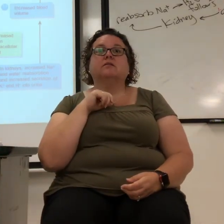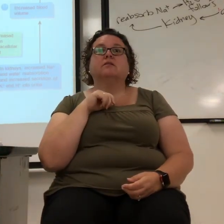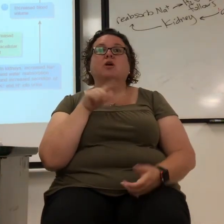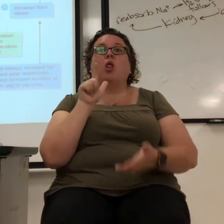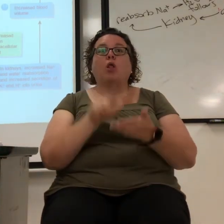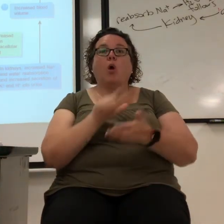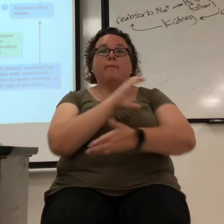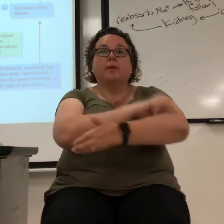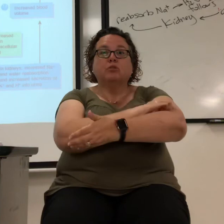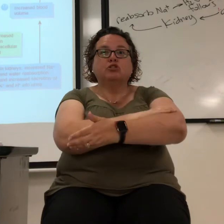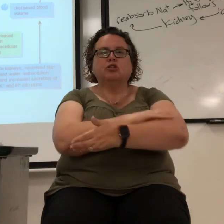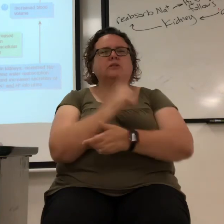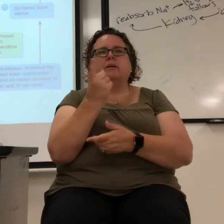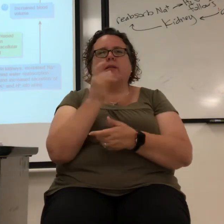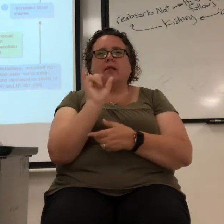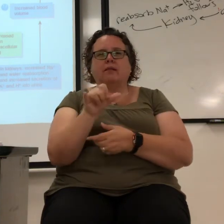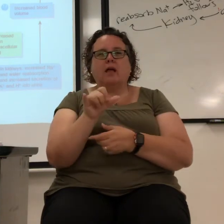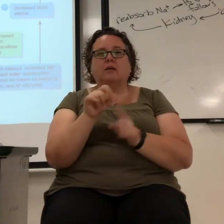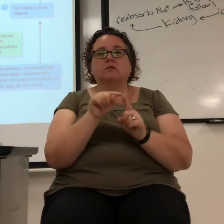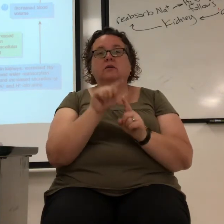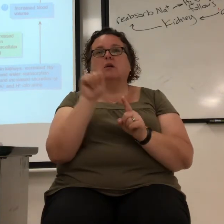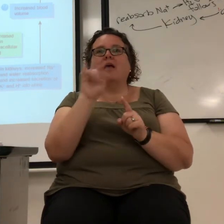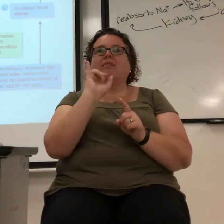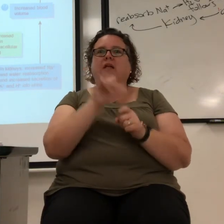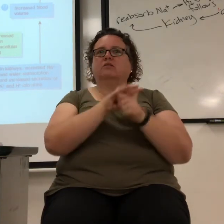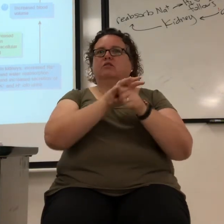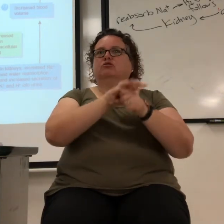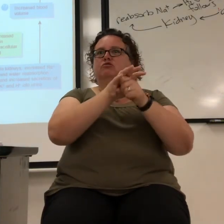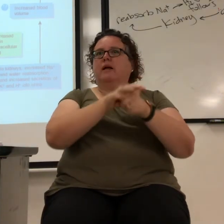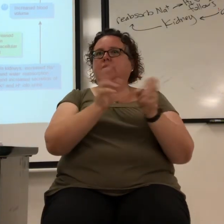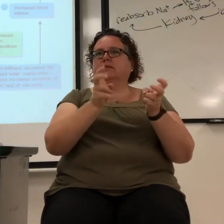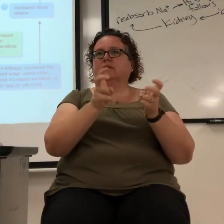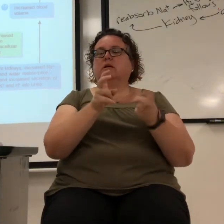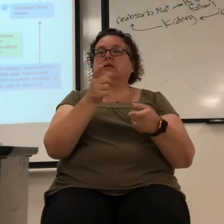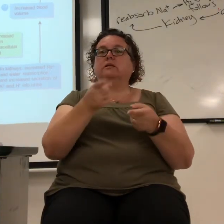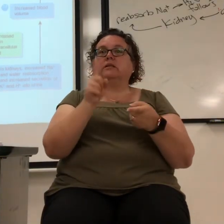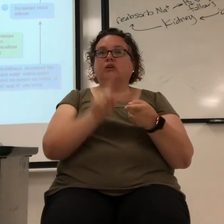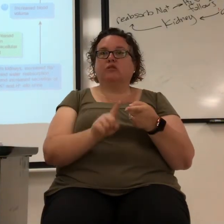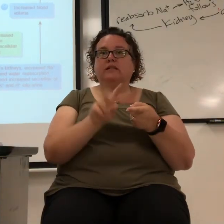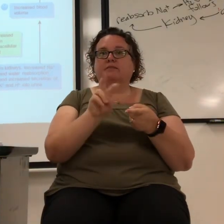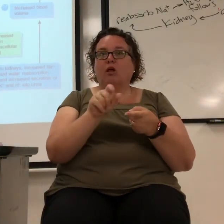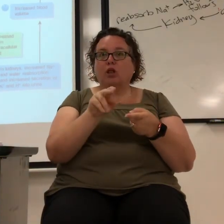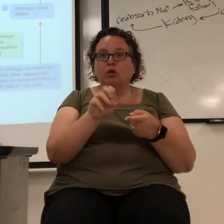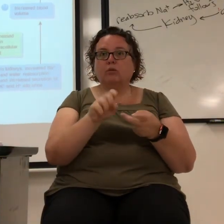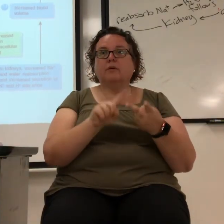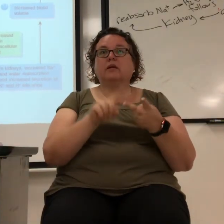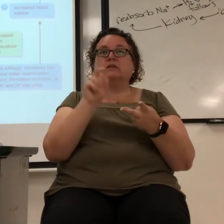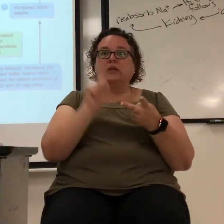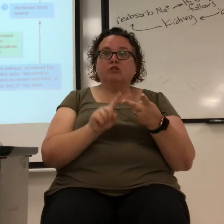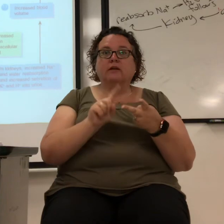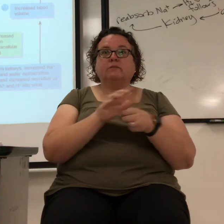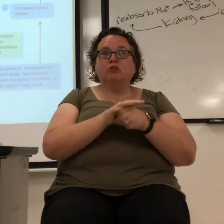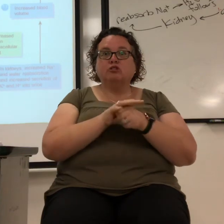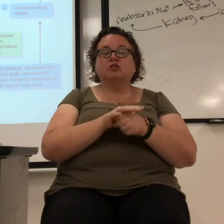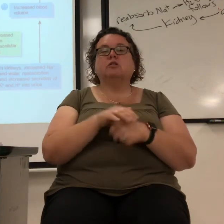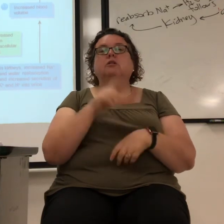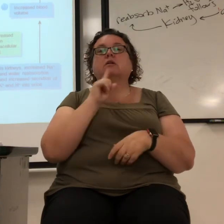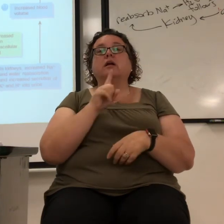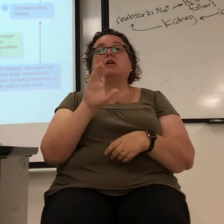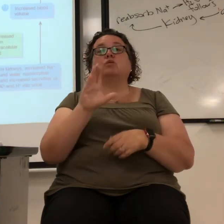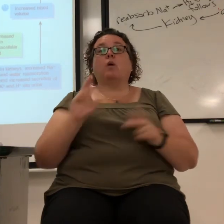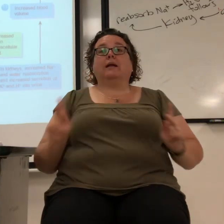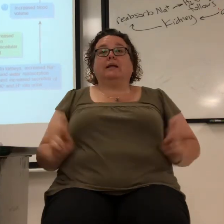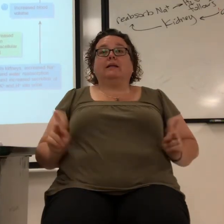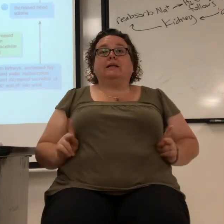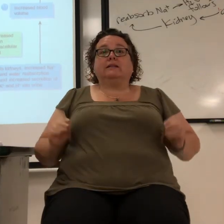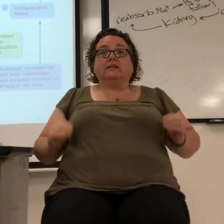low BP, something like that, right here. That's the stress. You have decreased volume, decreased pressure. The kidney secretes renin.